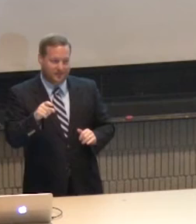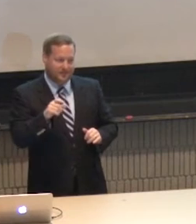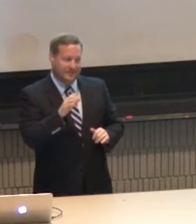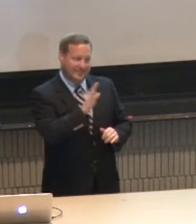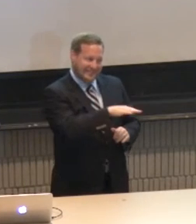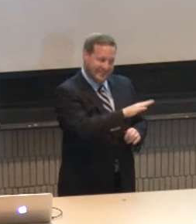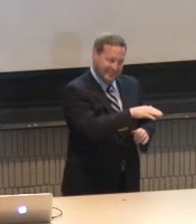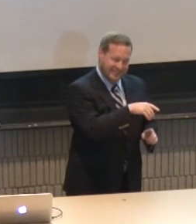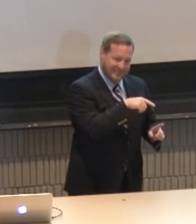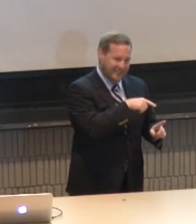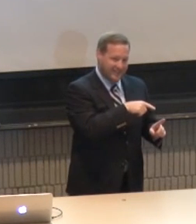side.